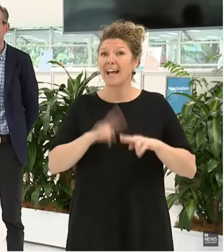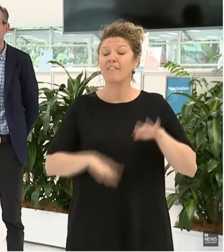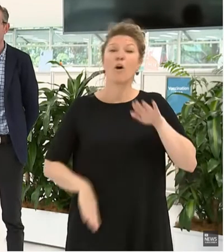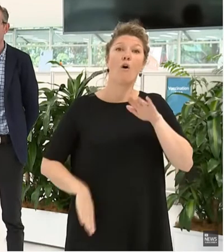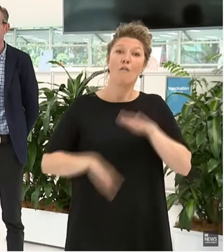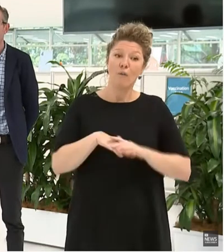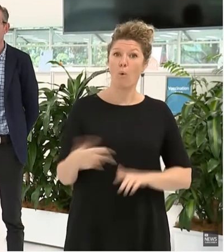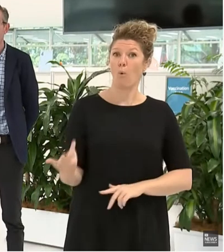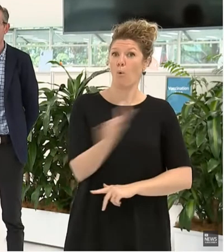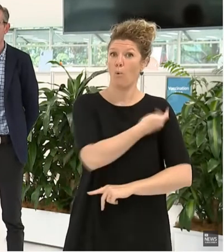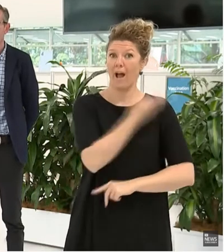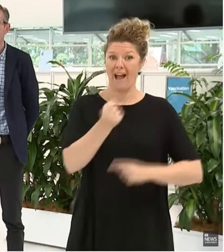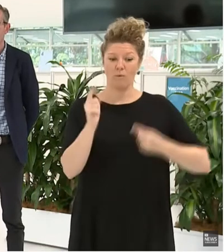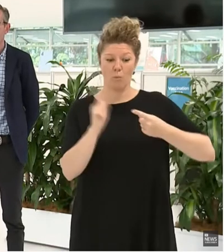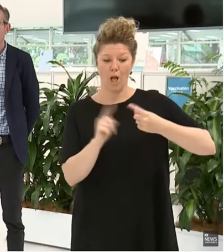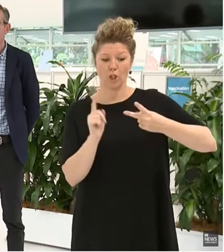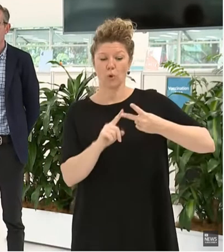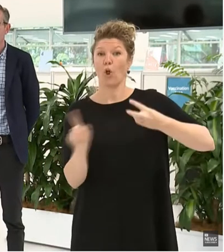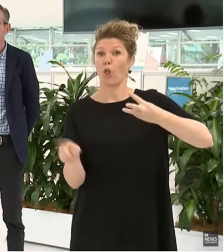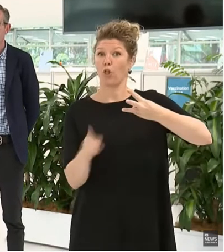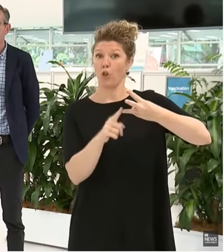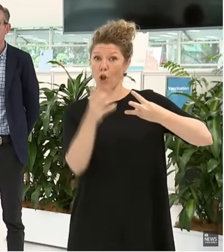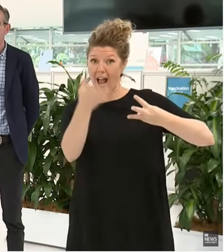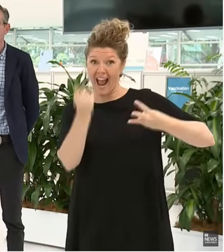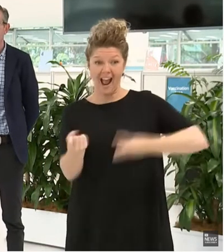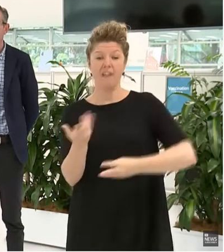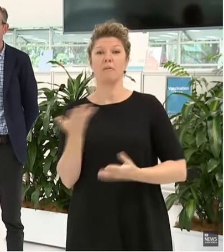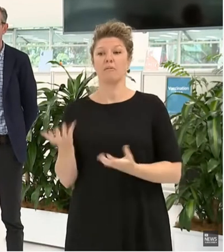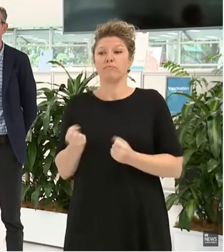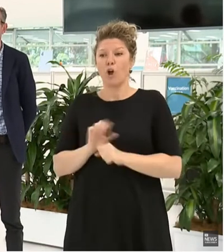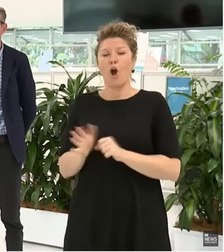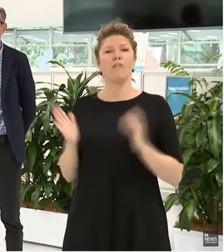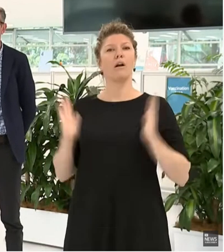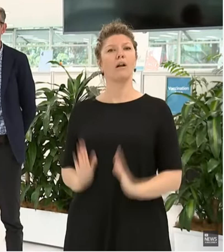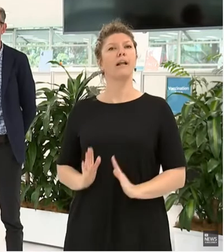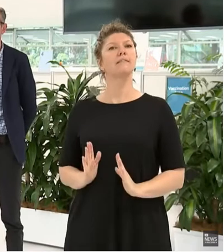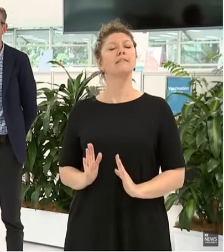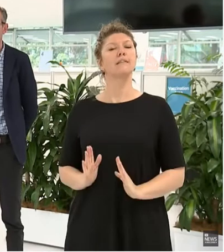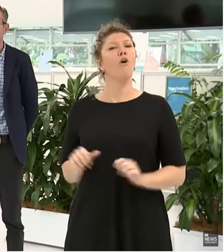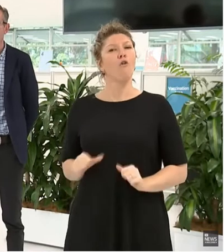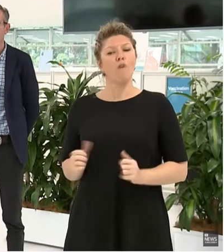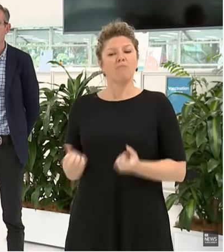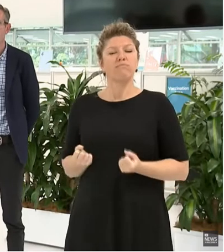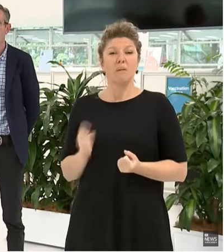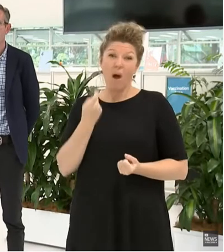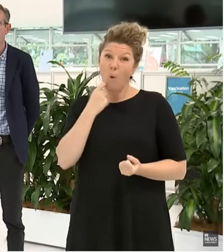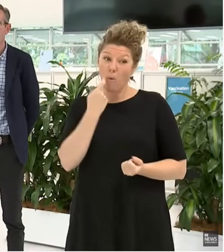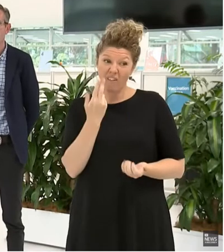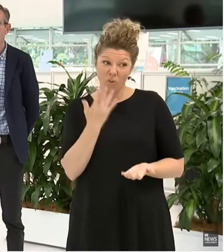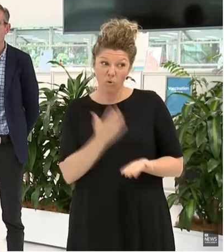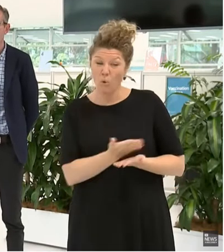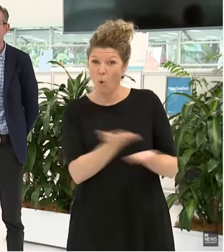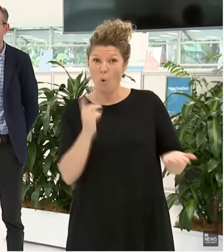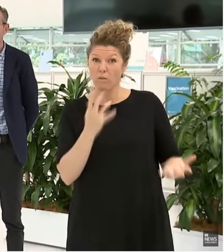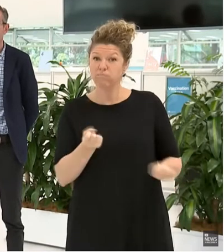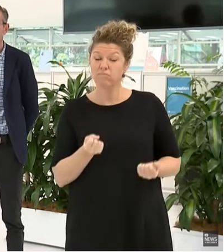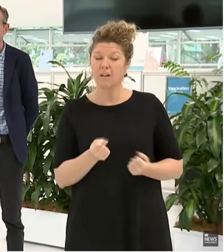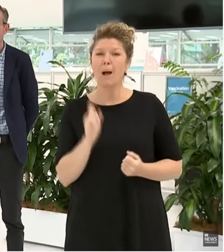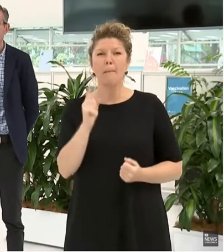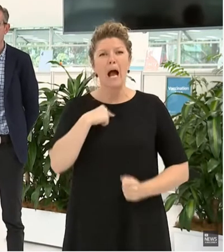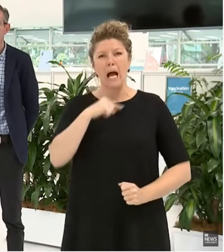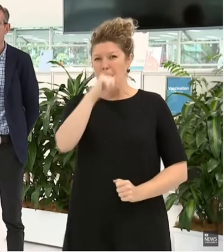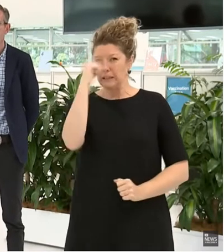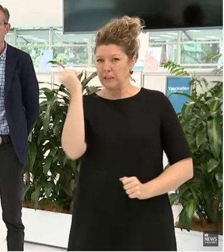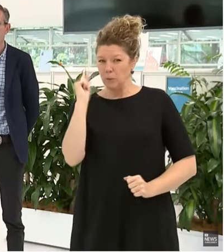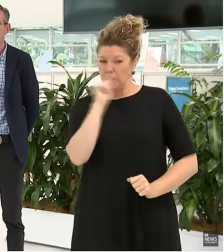vaccination, including our booster. The challenge for us in the state is to make sure that our health system can cope with